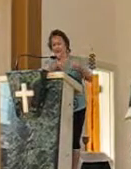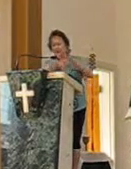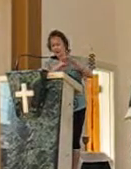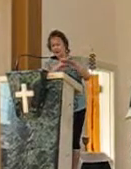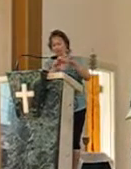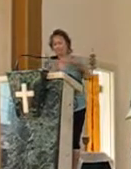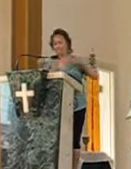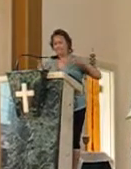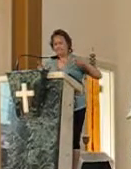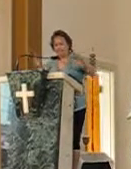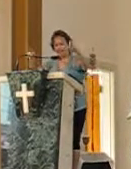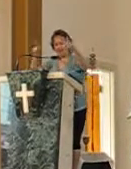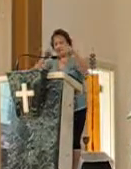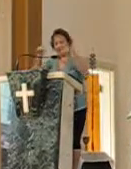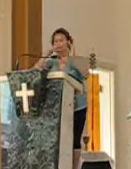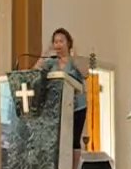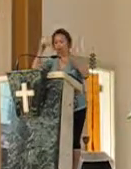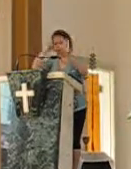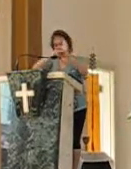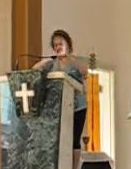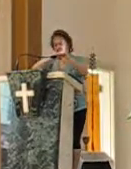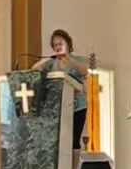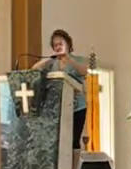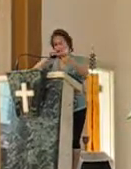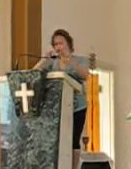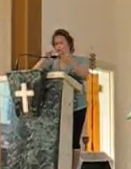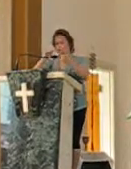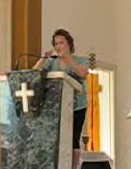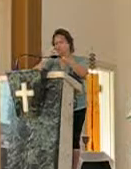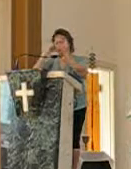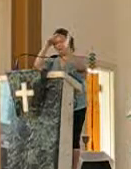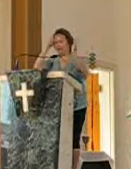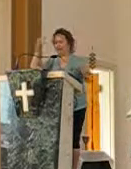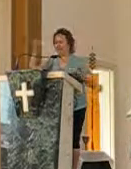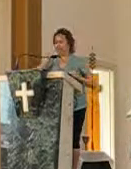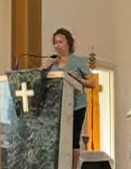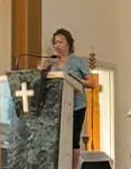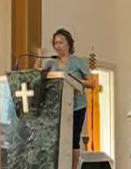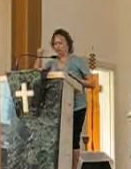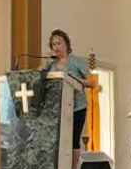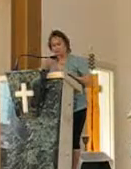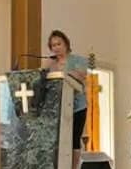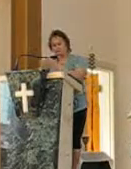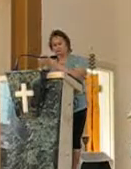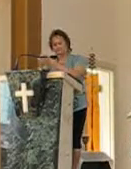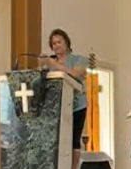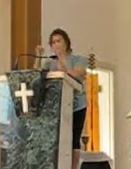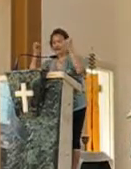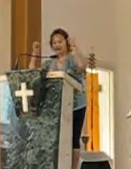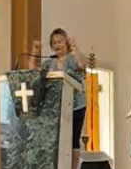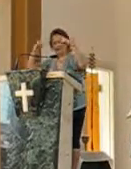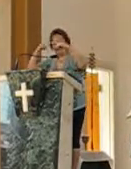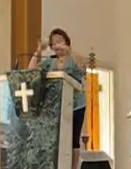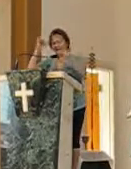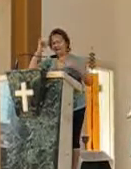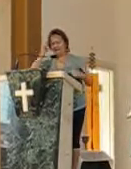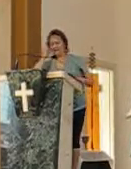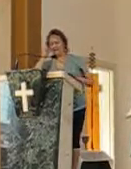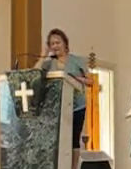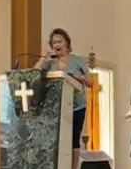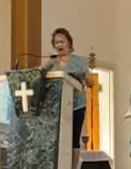He leads me out in the past of goodness to those who show that he is truly.